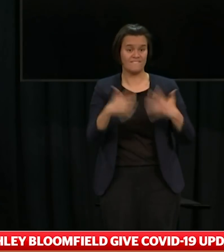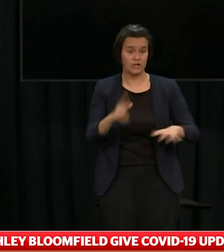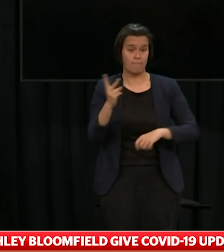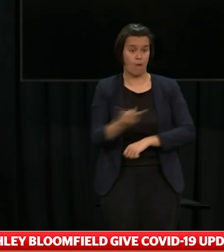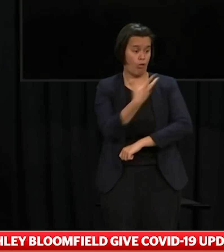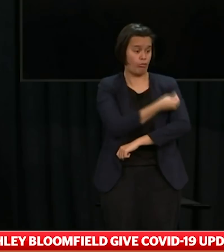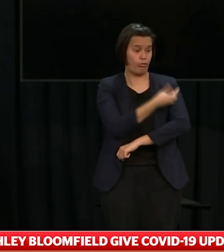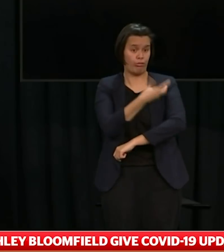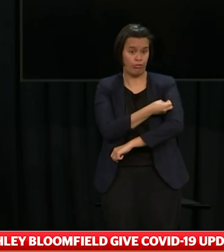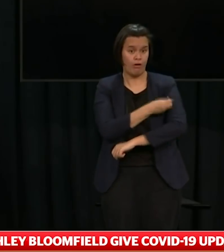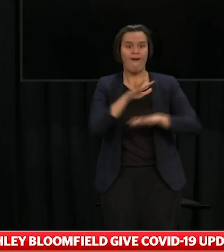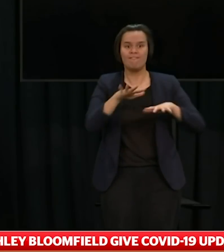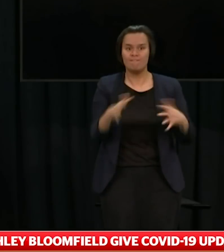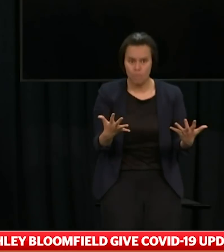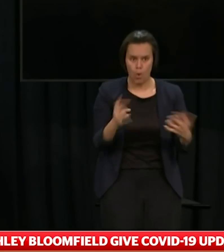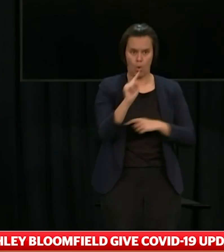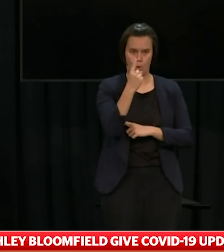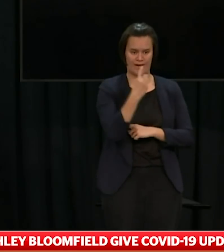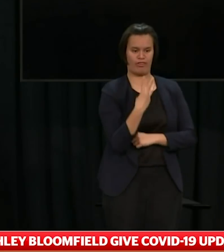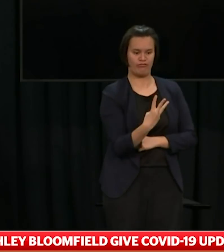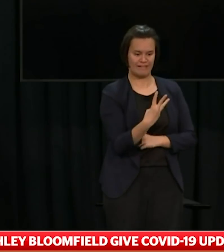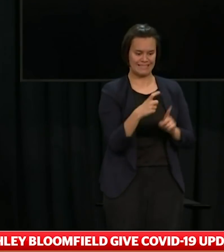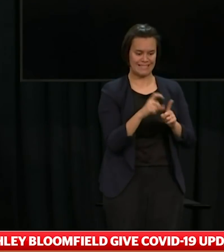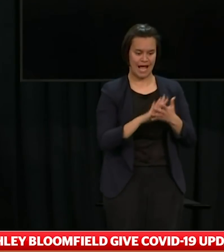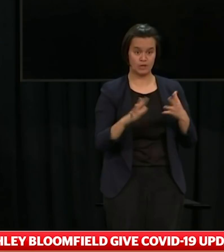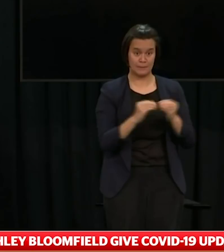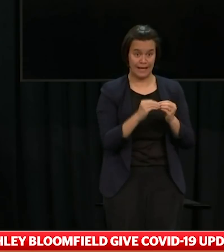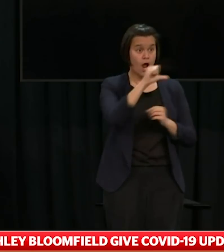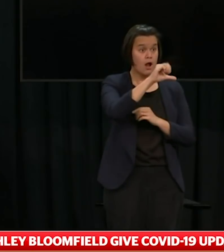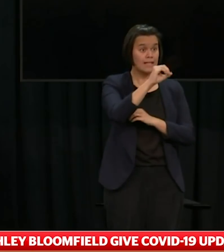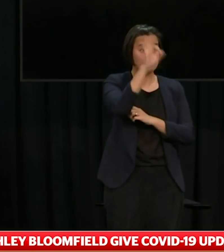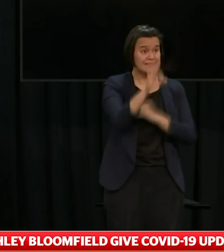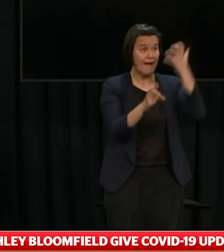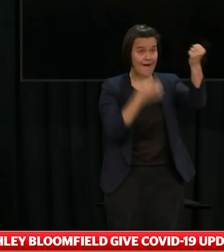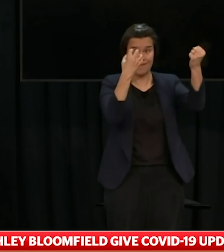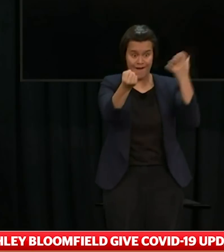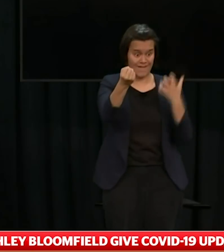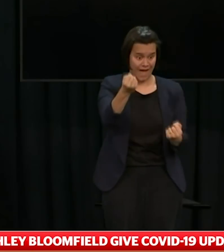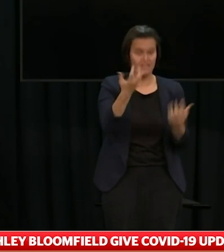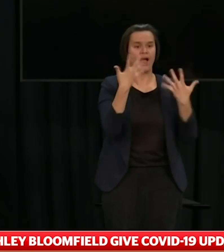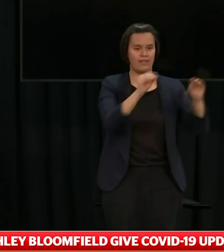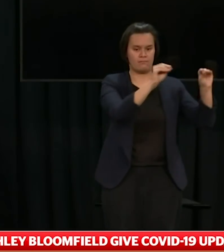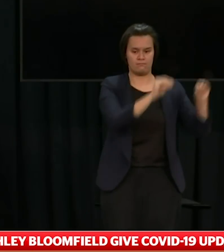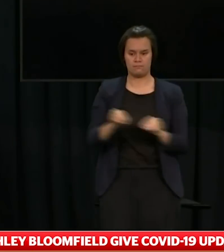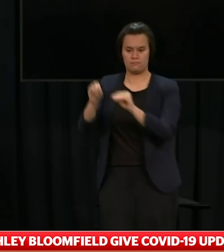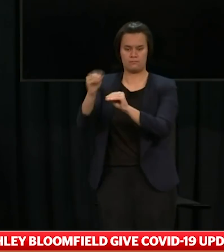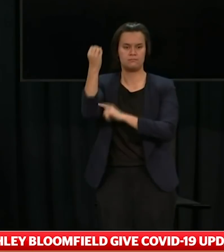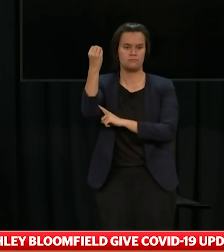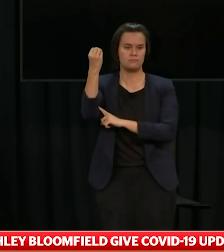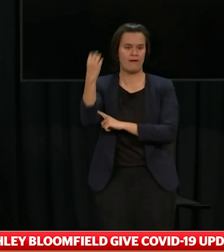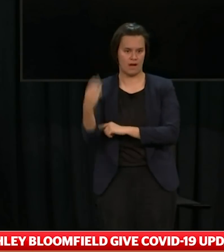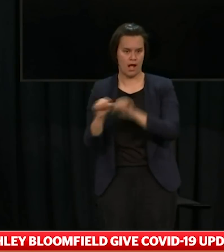Auckland for the eligible population. In Auckland, we are now fewer than 5,000 first doses away from cracking